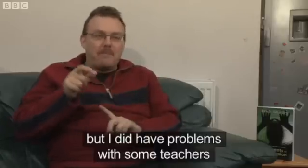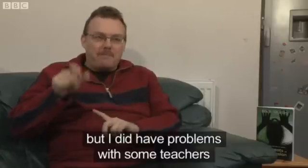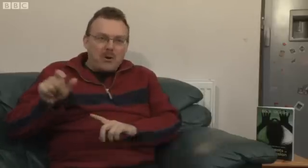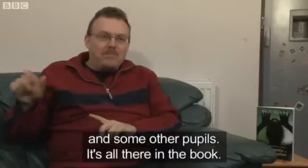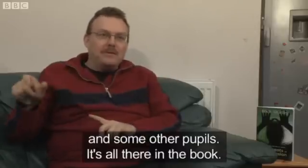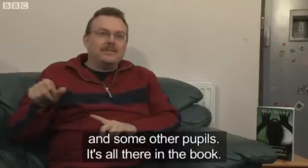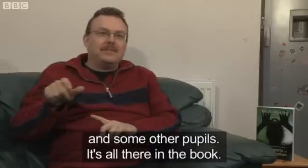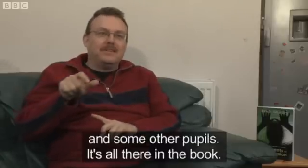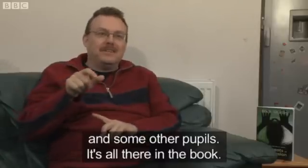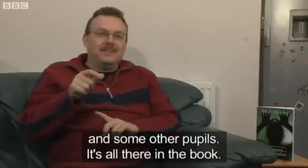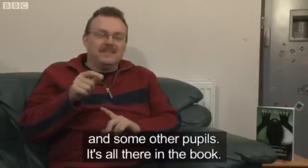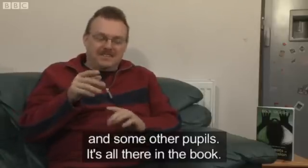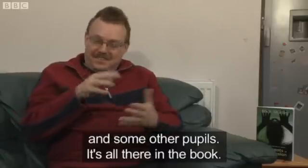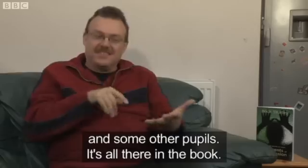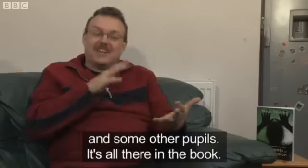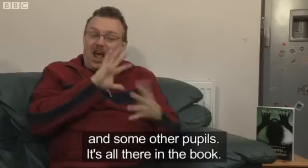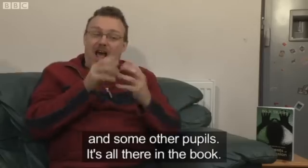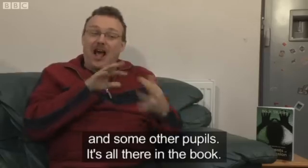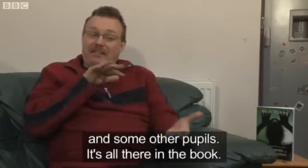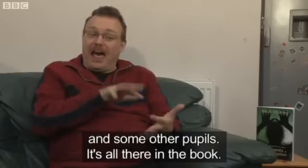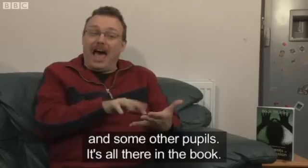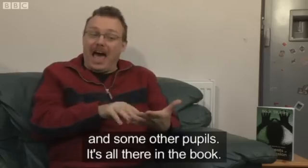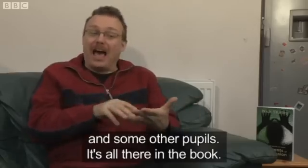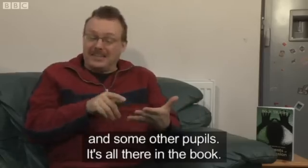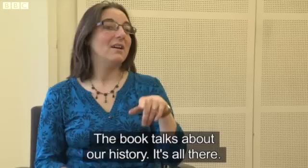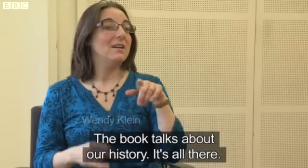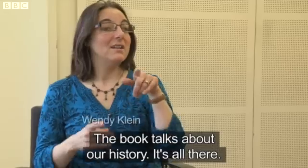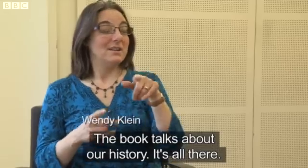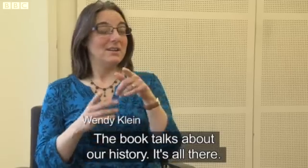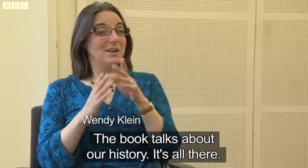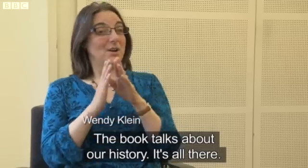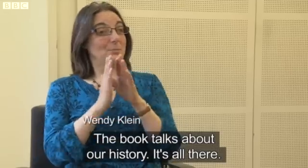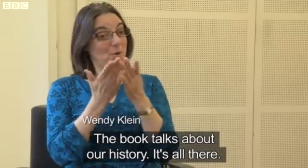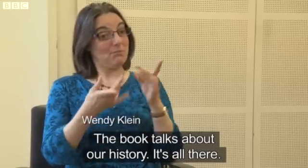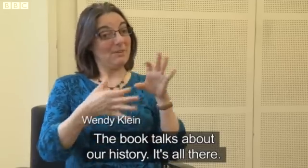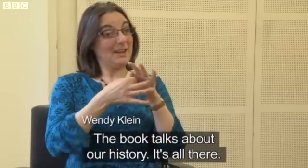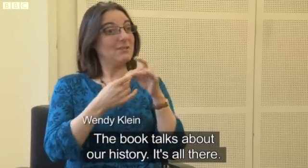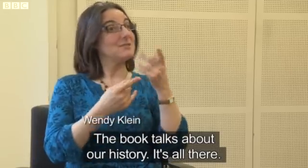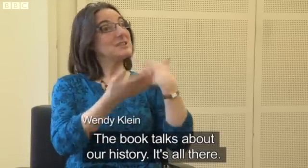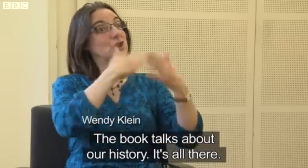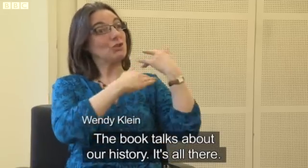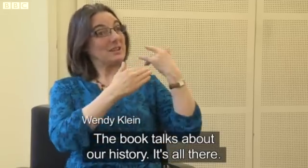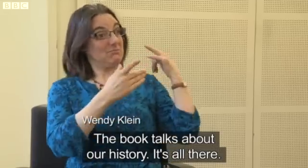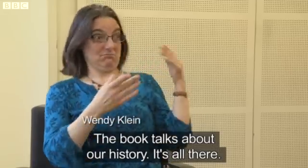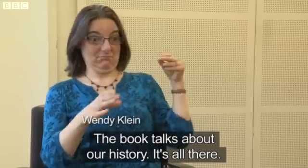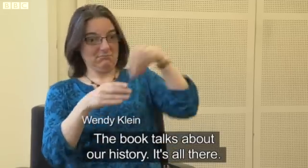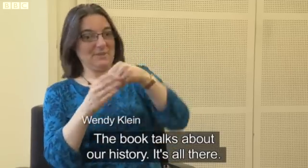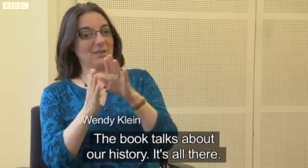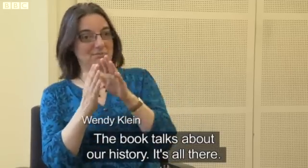and some other pupils. It's all there in the book. The book talks about our history. It's all there.